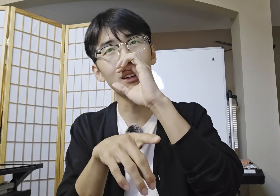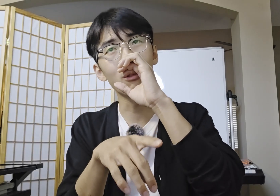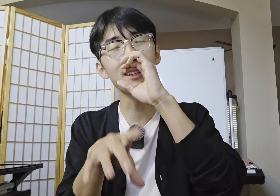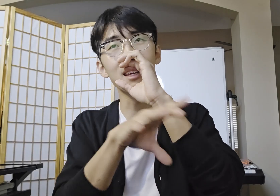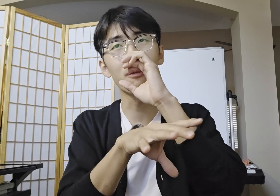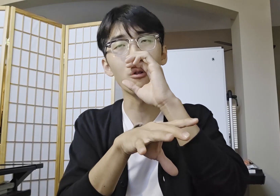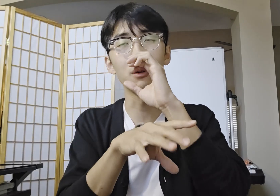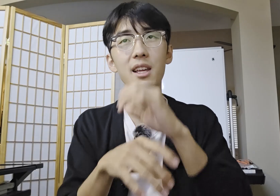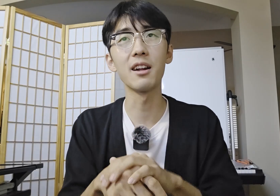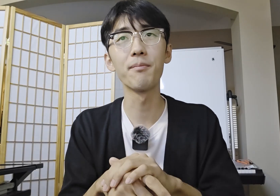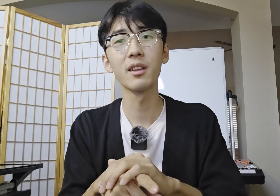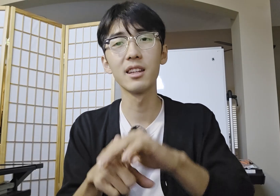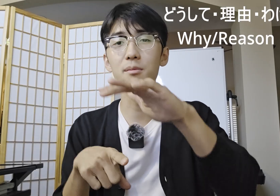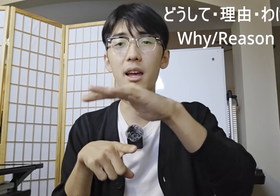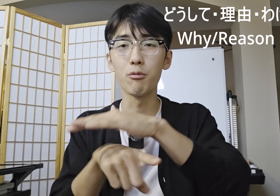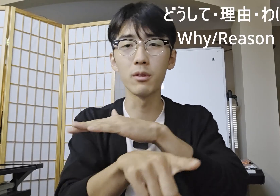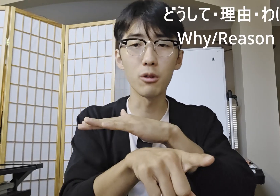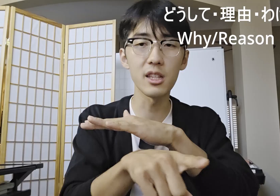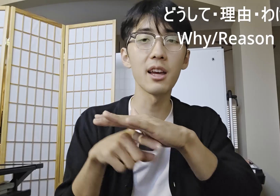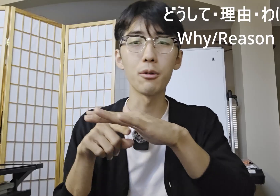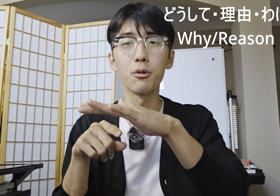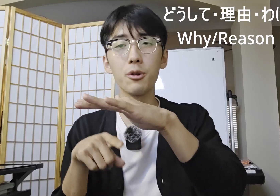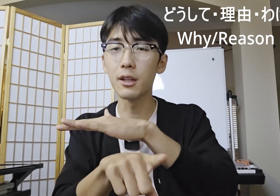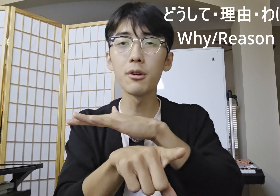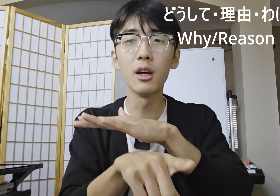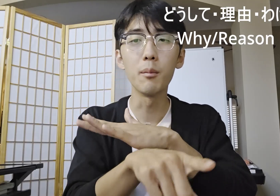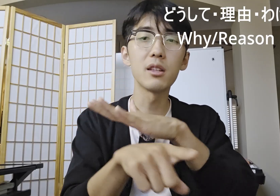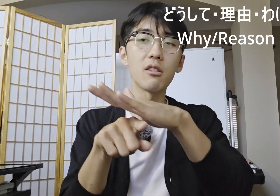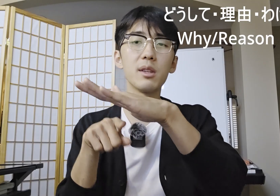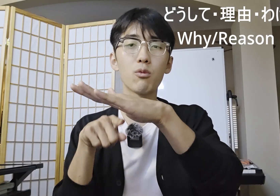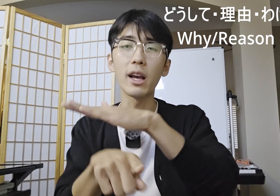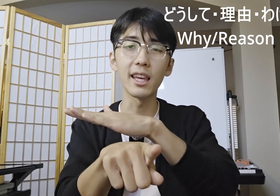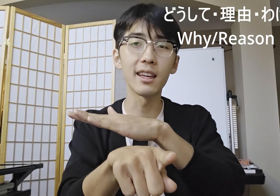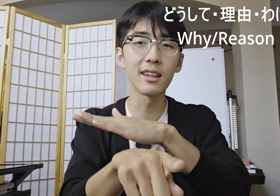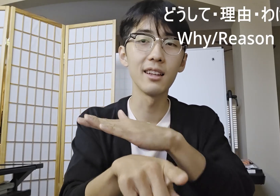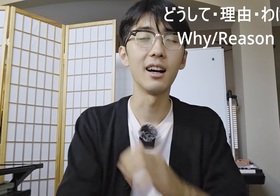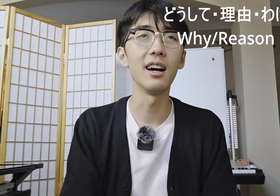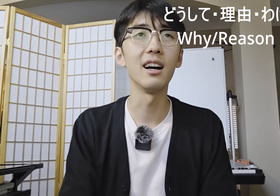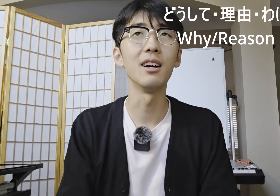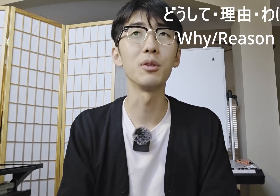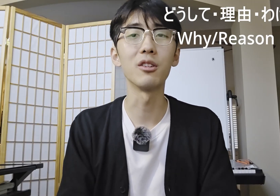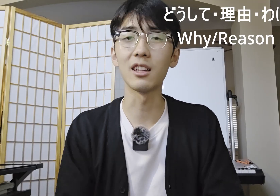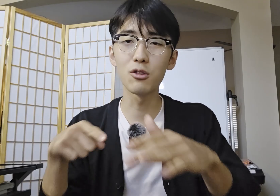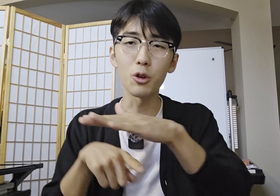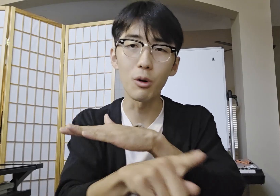what I said before was that this meant doshite or ryu, but this also means wake. Like soyo wake